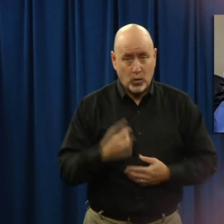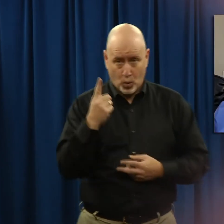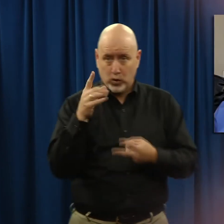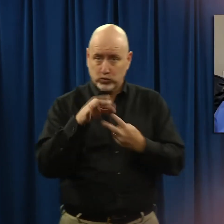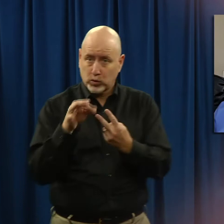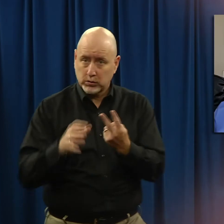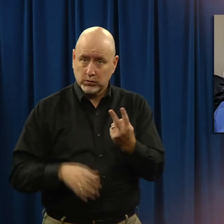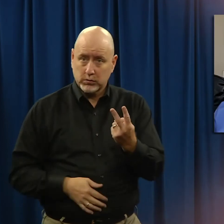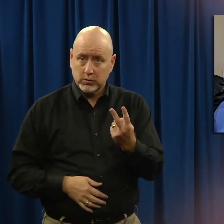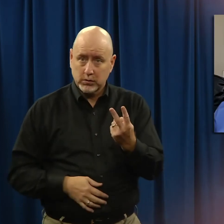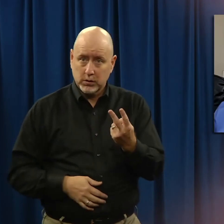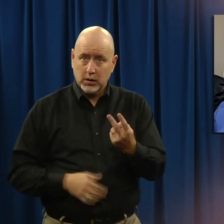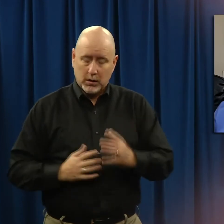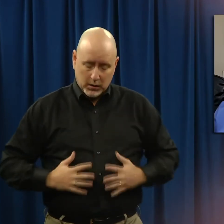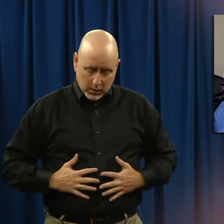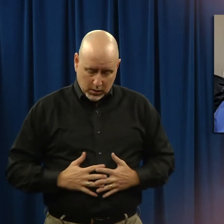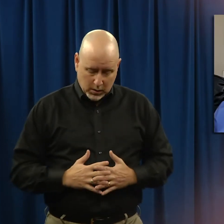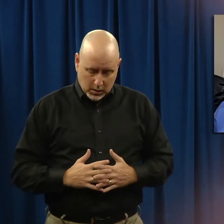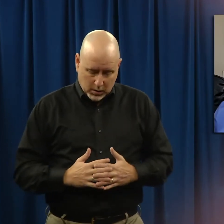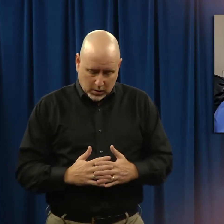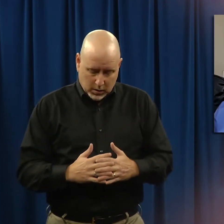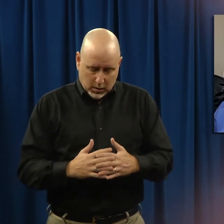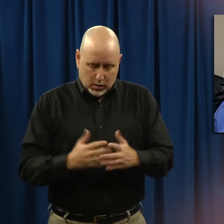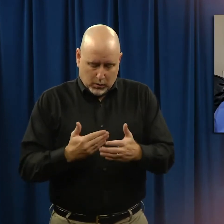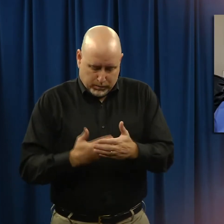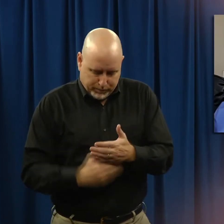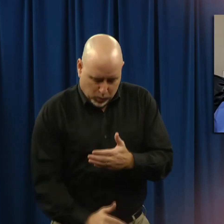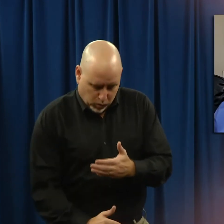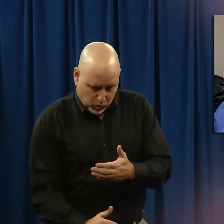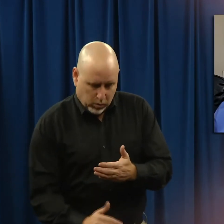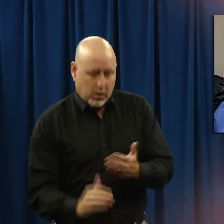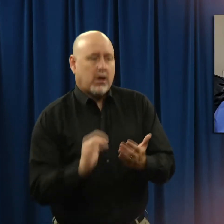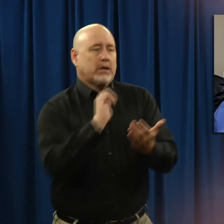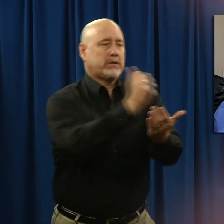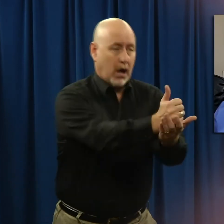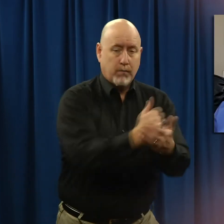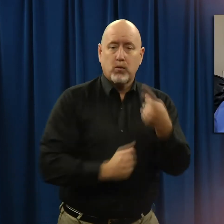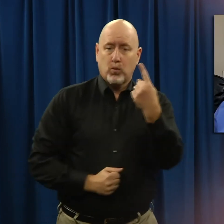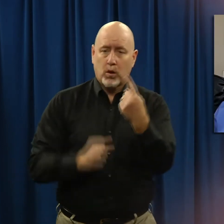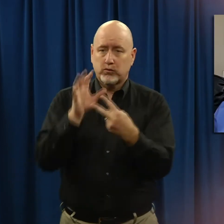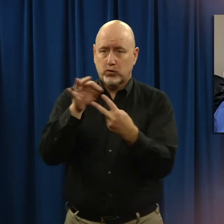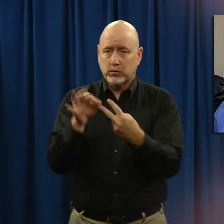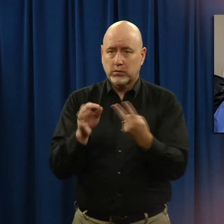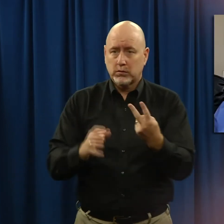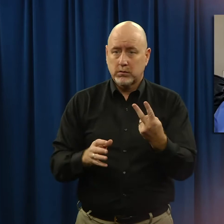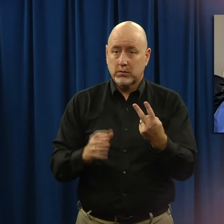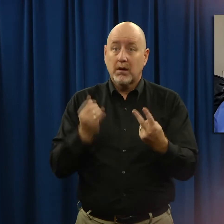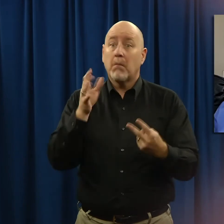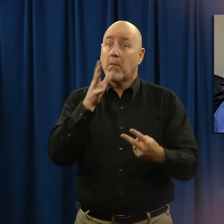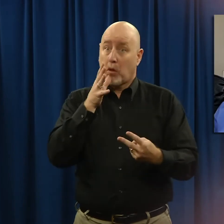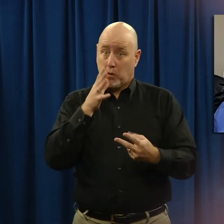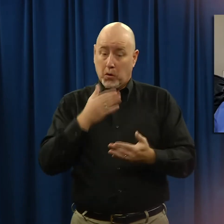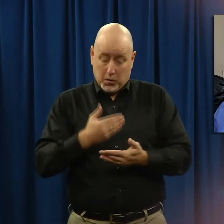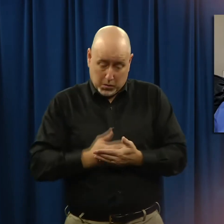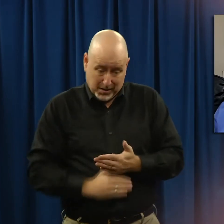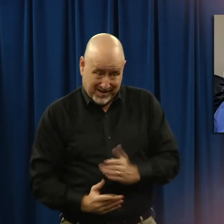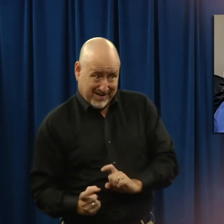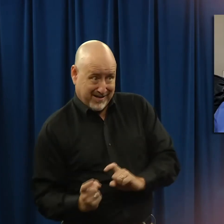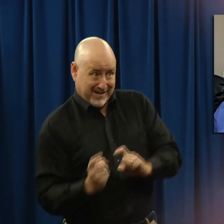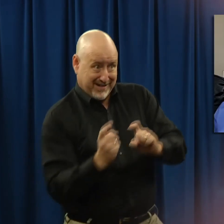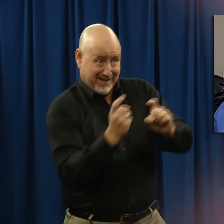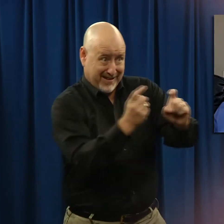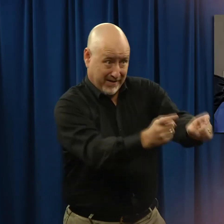option is to give birth and allow that child to be adopted. In doing so, the mother chooses to give her